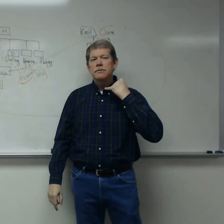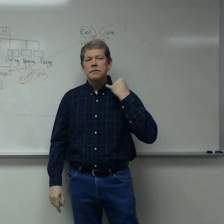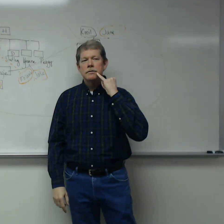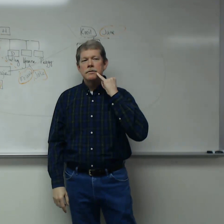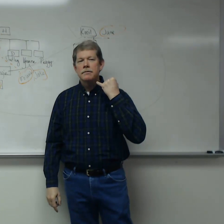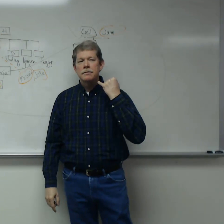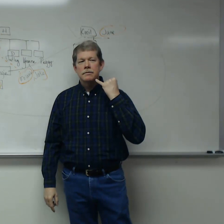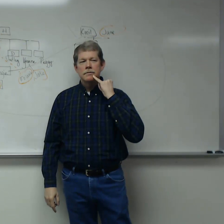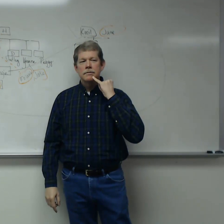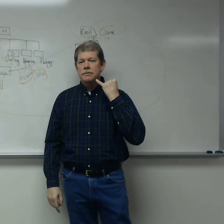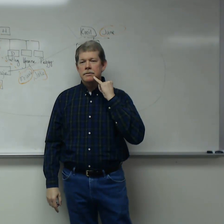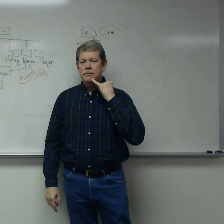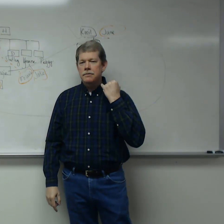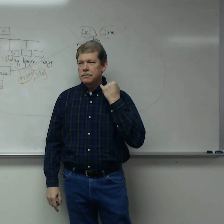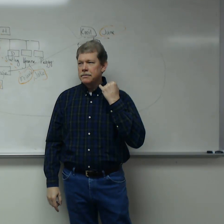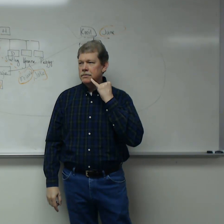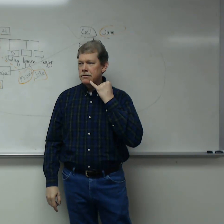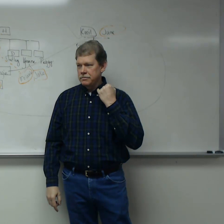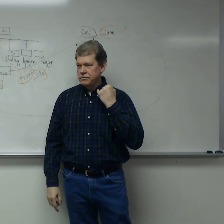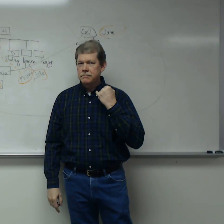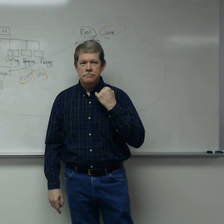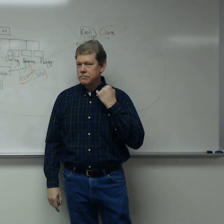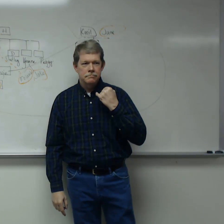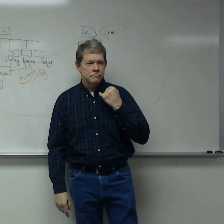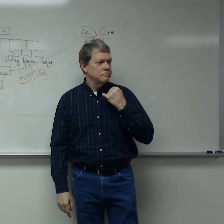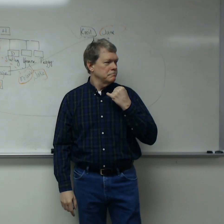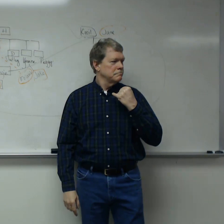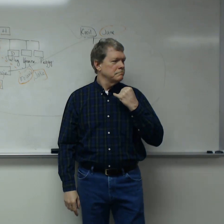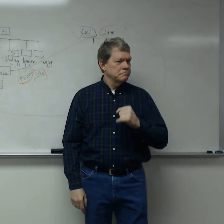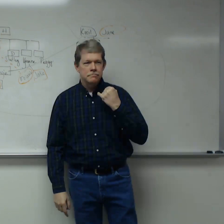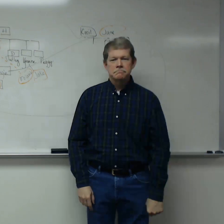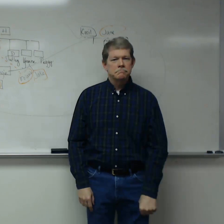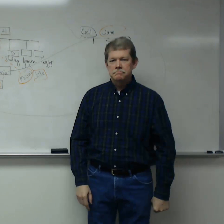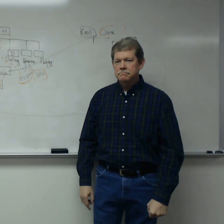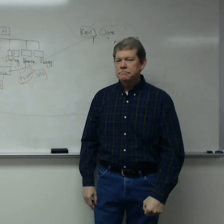And Jane. Jane and Angie have, and Cecil all have the same location on the face.